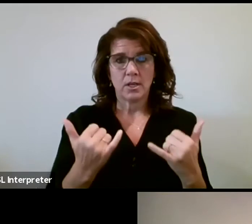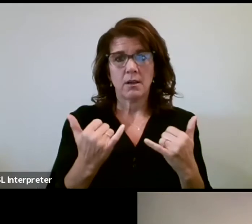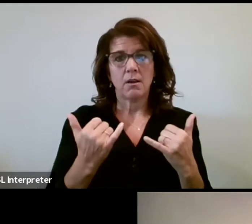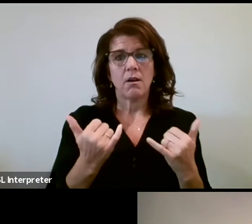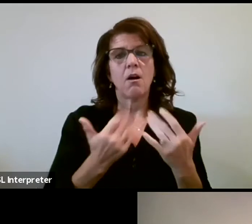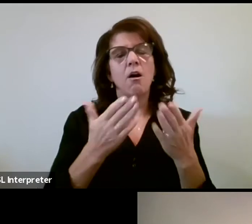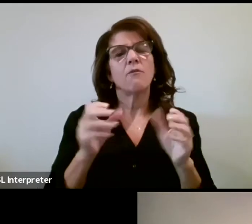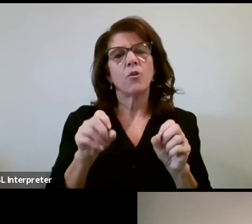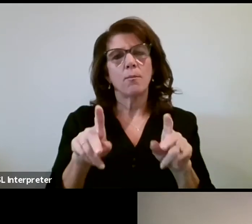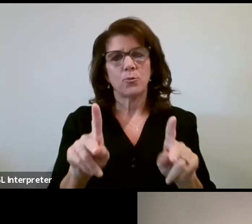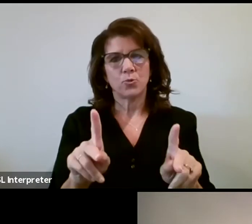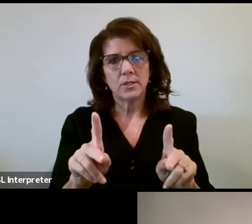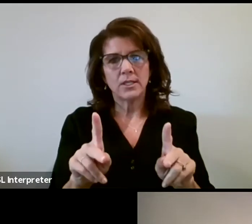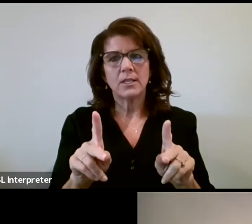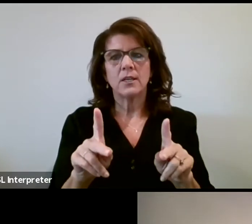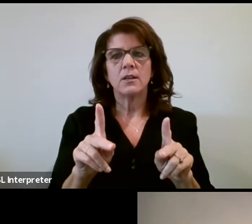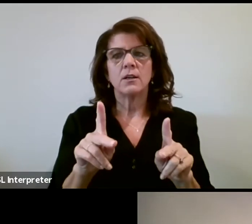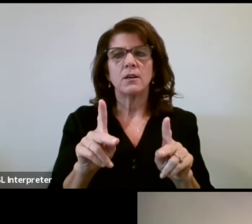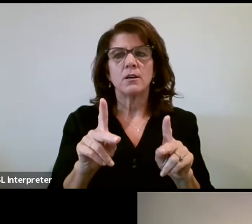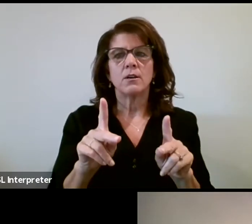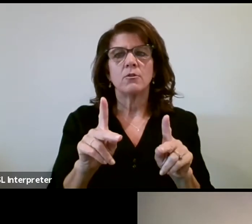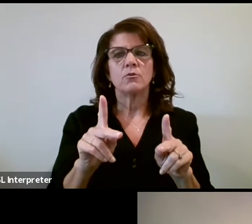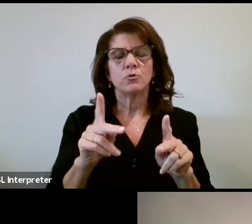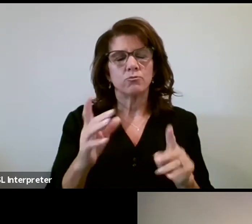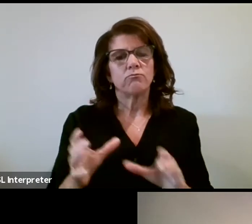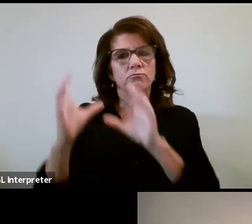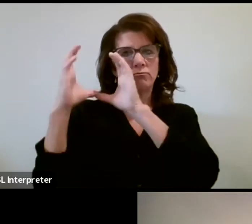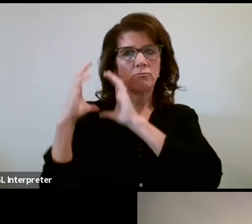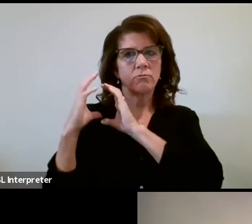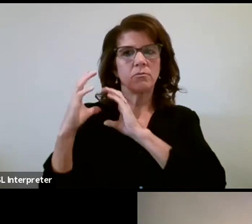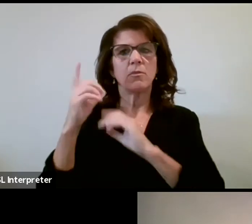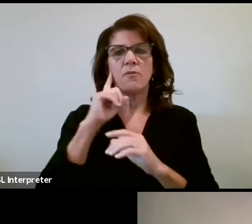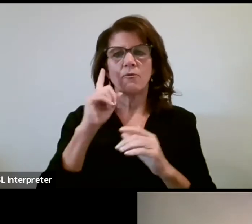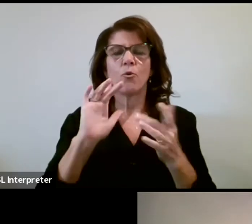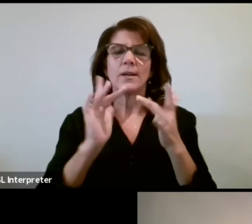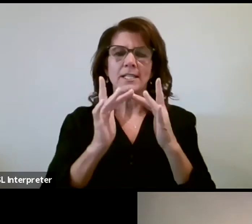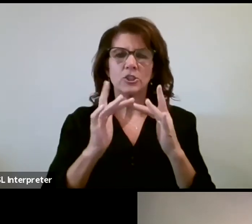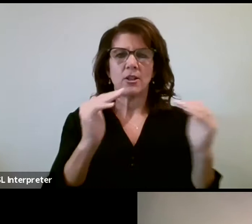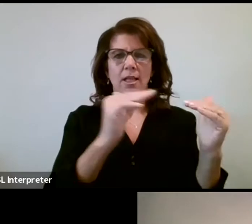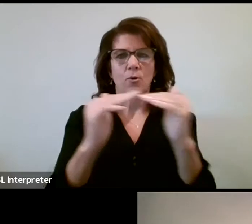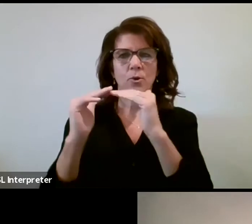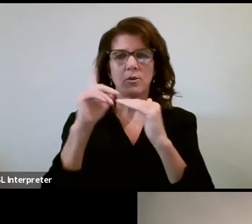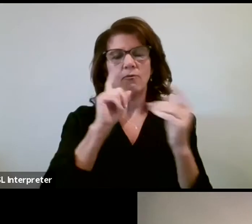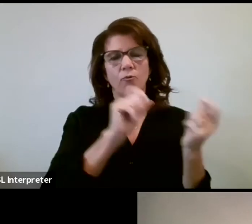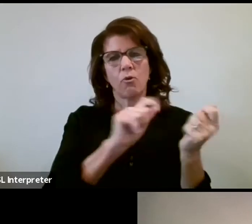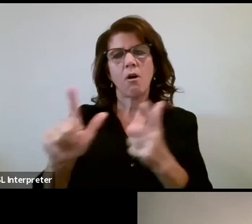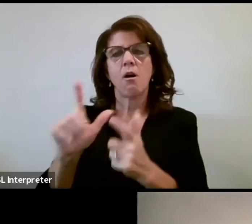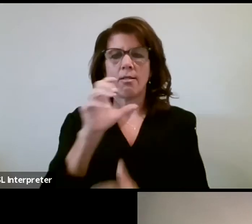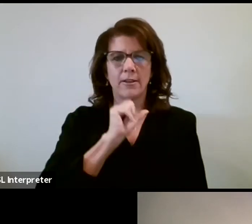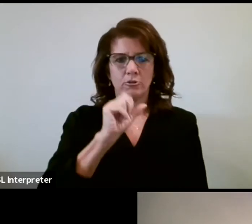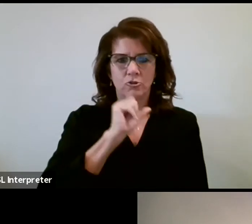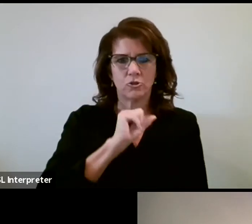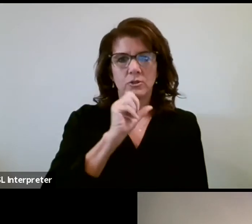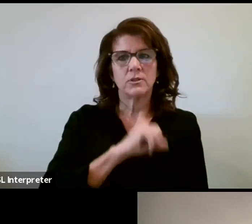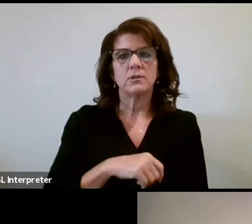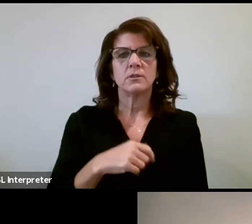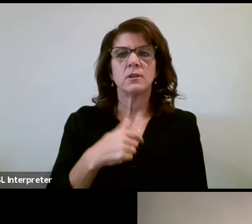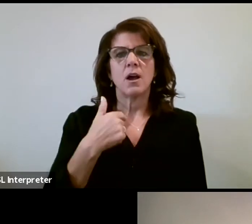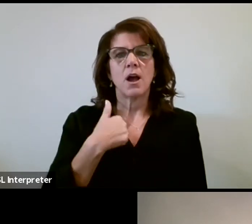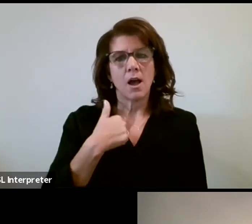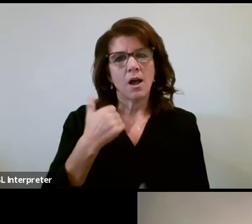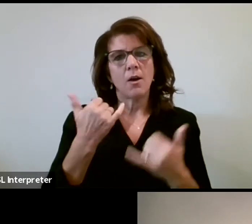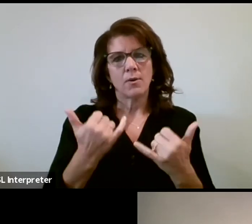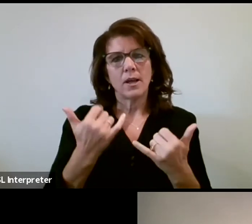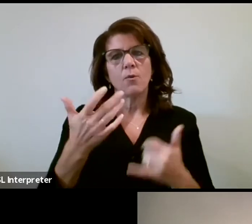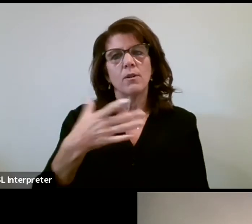an opportunity to pick up the mantle for digital equity for all ages. I now would like